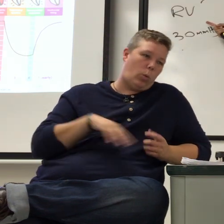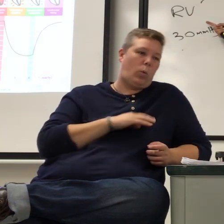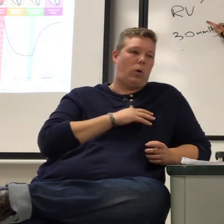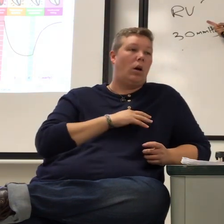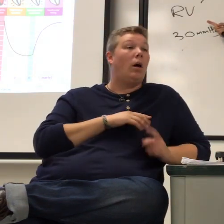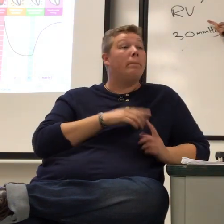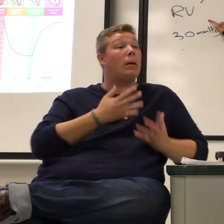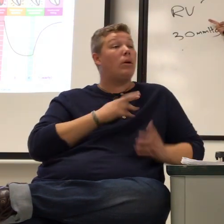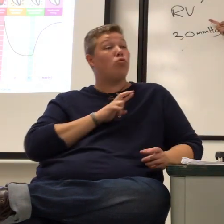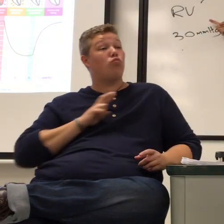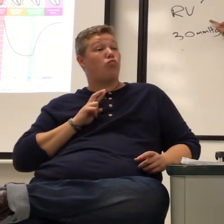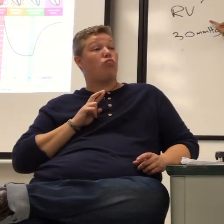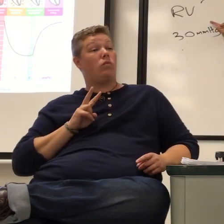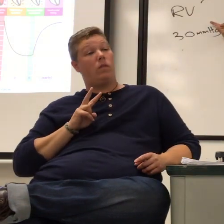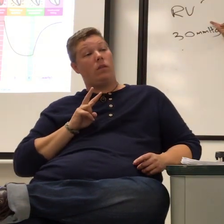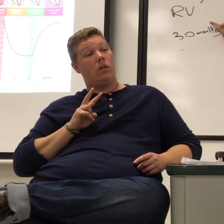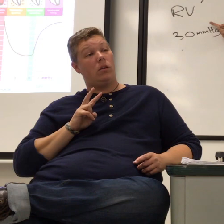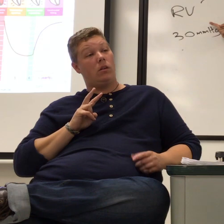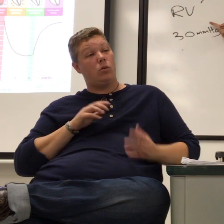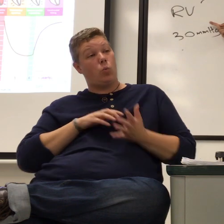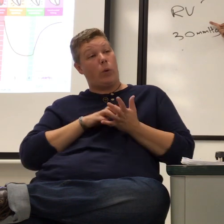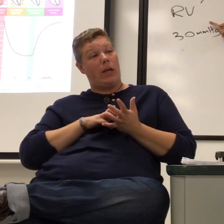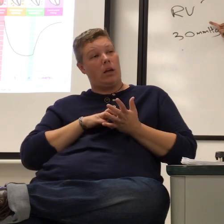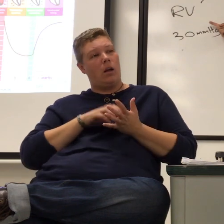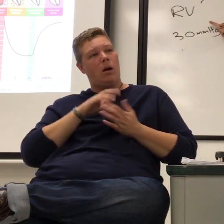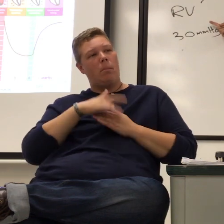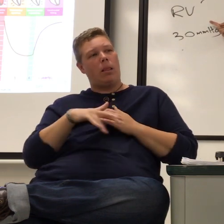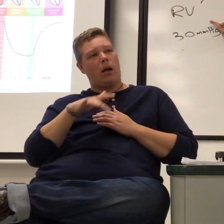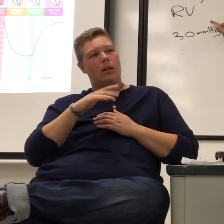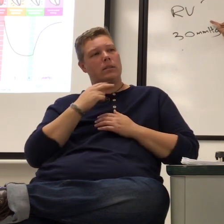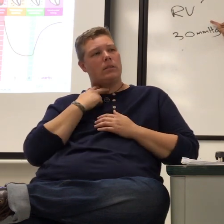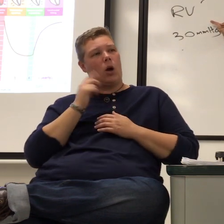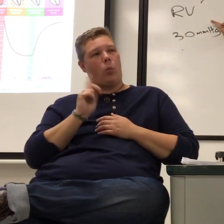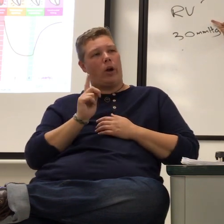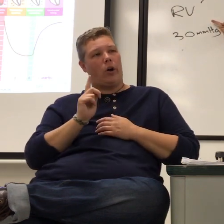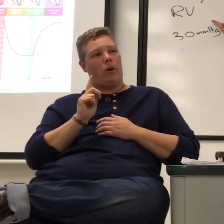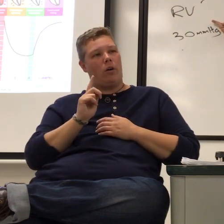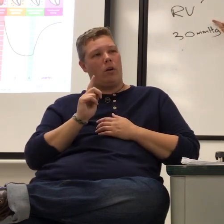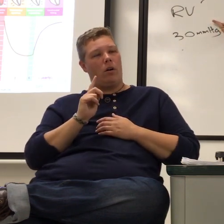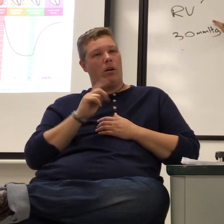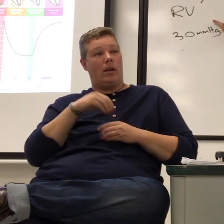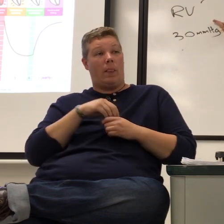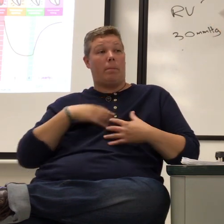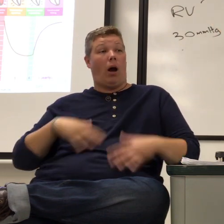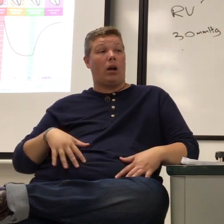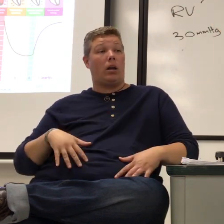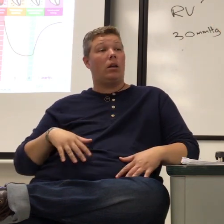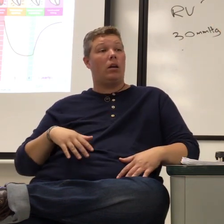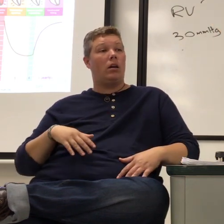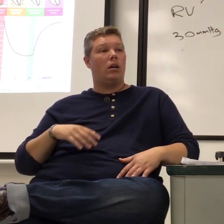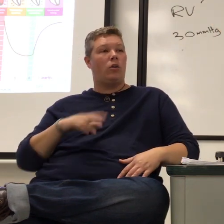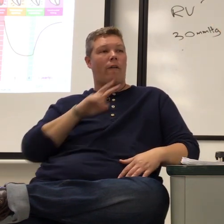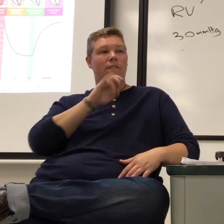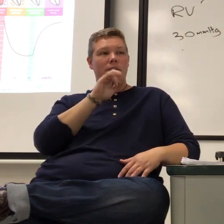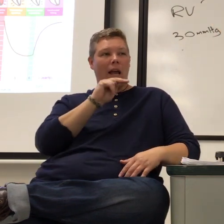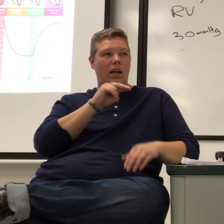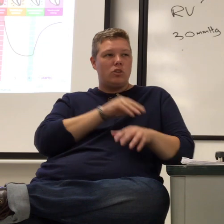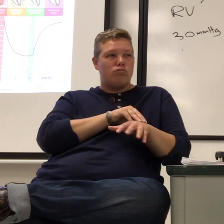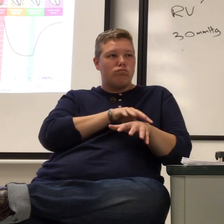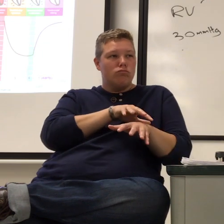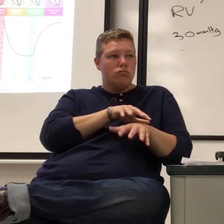whatever reason. Where's blood getting get backed up? In the body, you'll see your veins bulge.